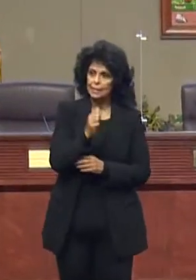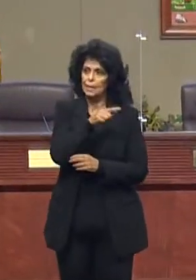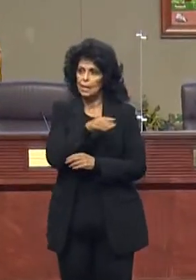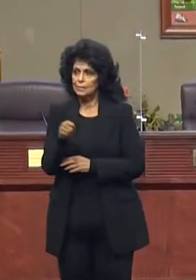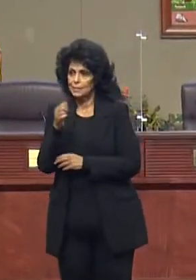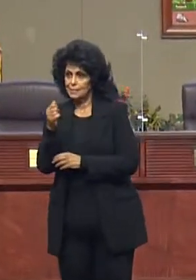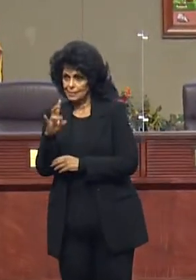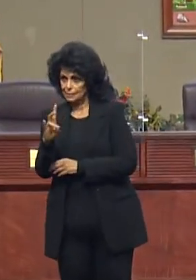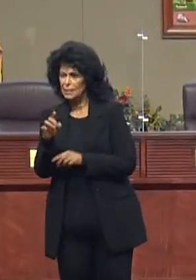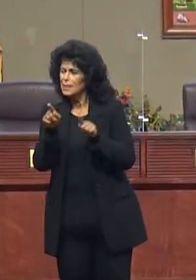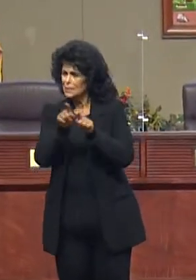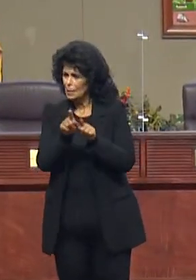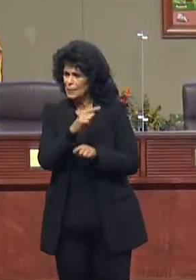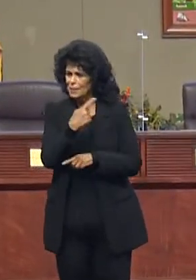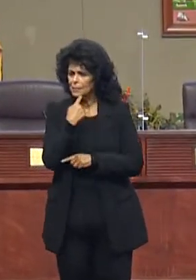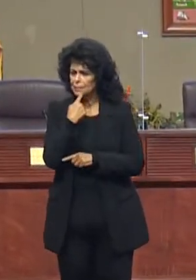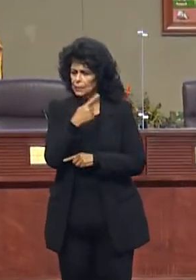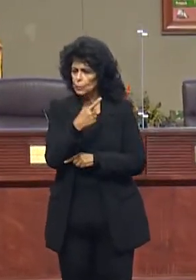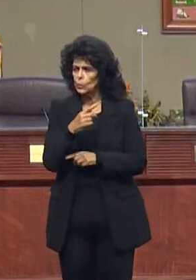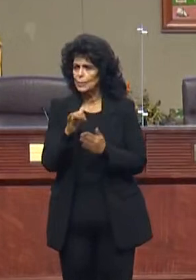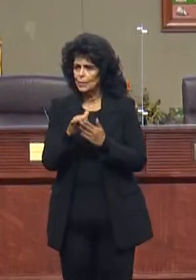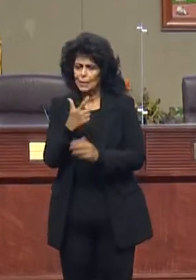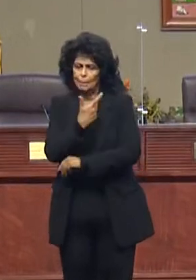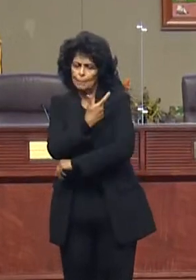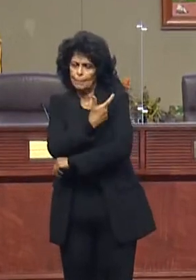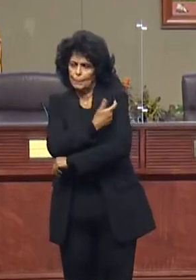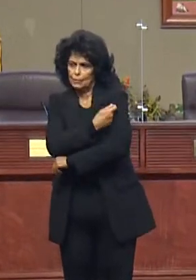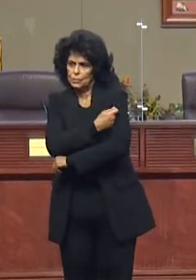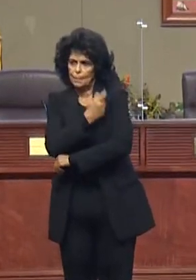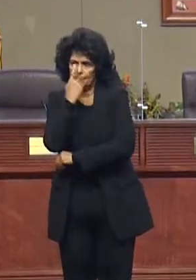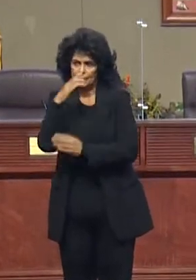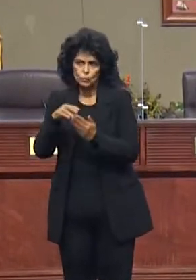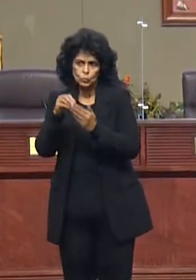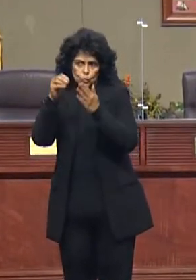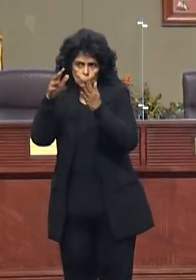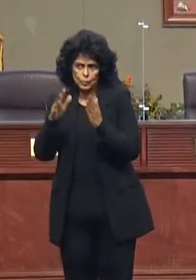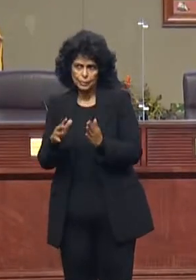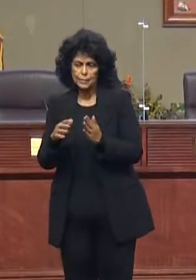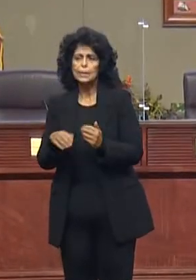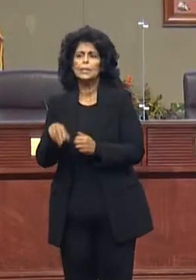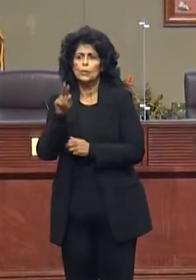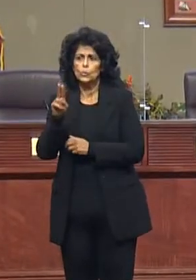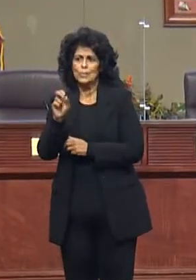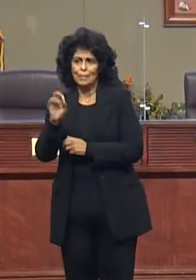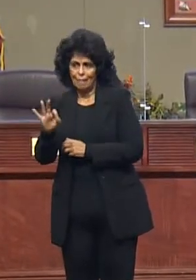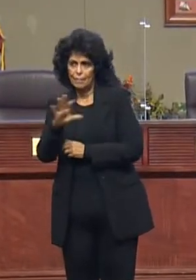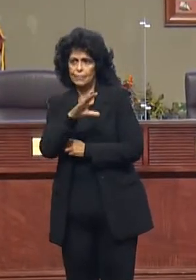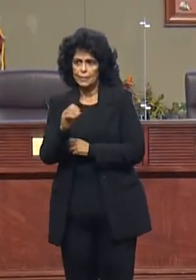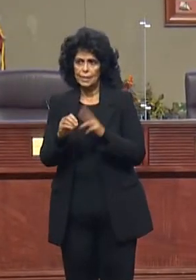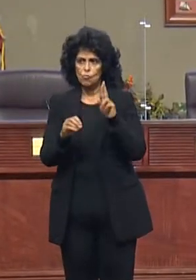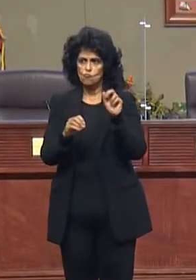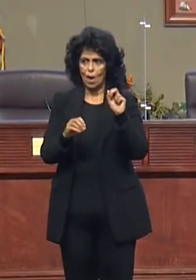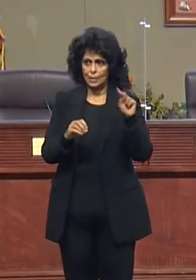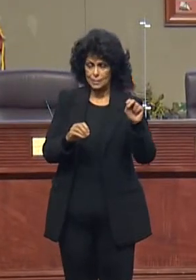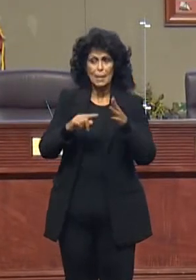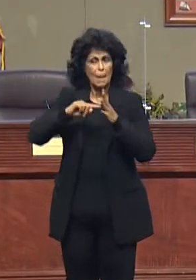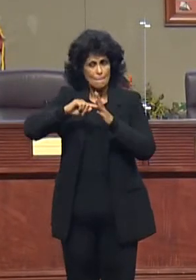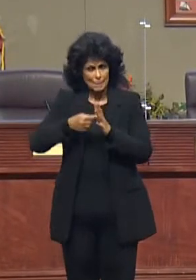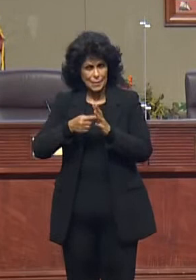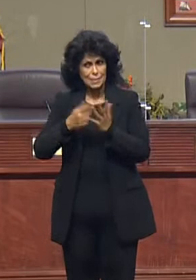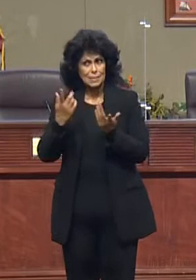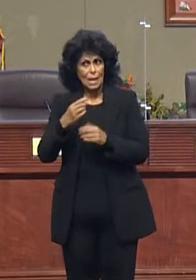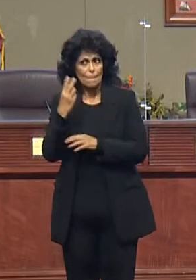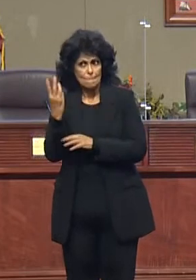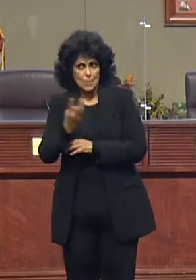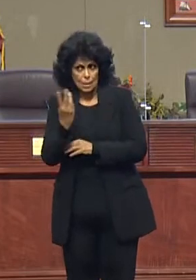mencionaba también el alcalde sobre la vacunación a estudiantes en la UCF y Rollin College. ¿Esto va a empezar el día miércoles con